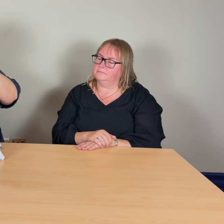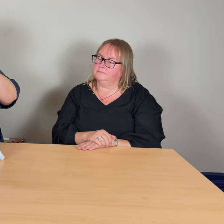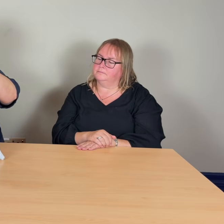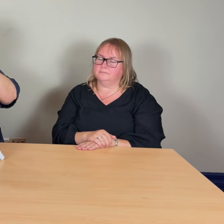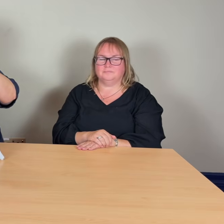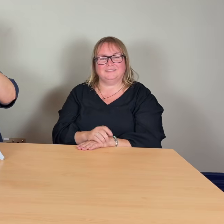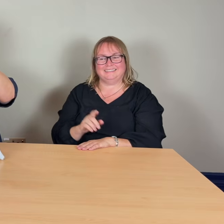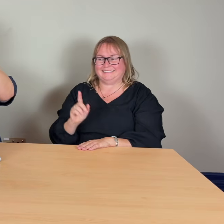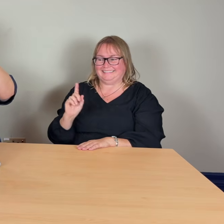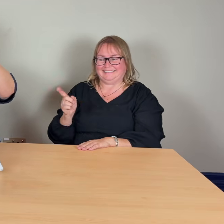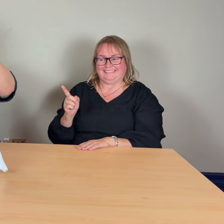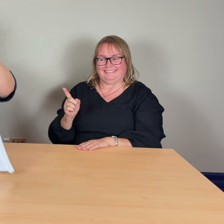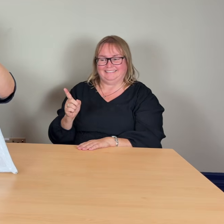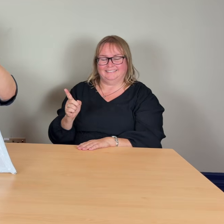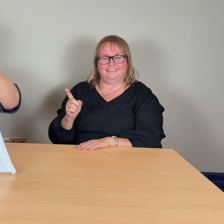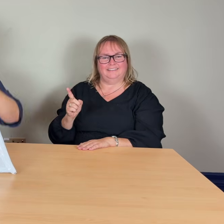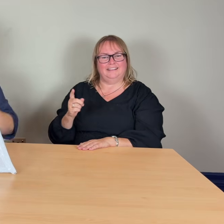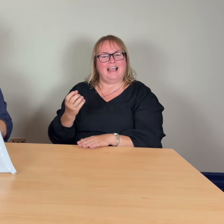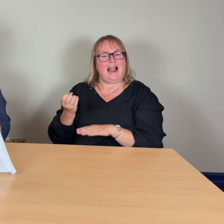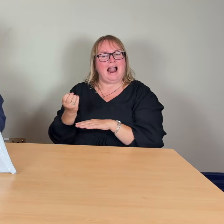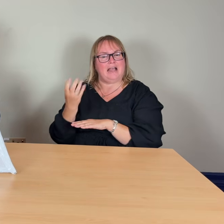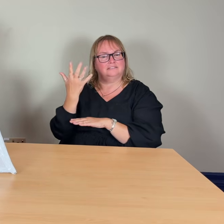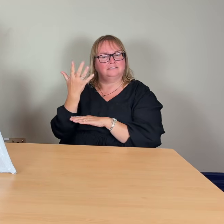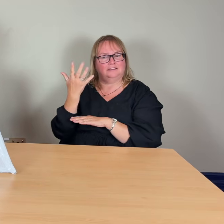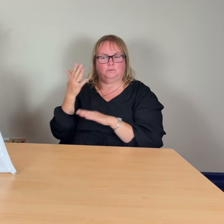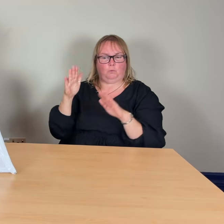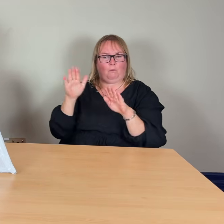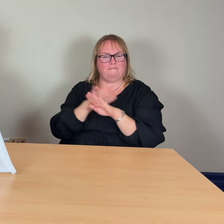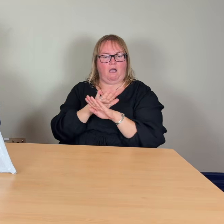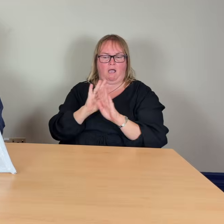There we have our covered lantern.